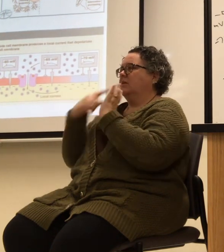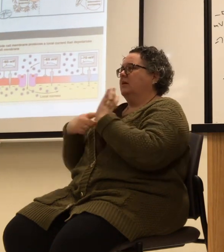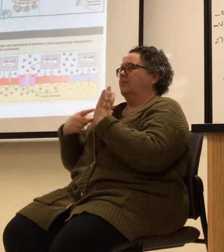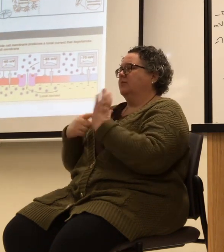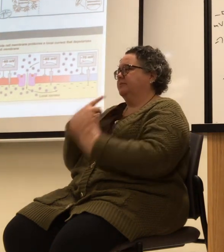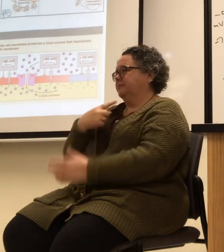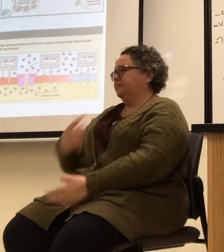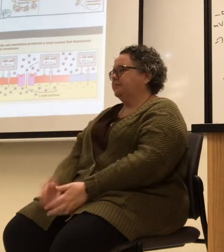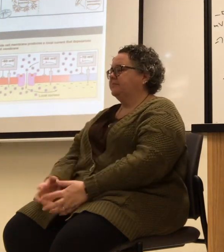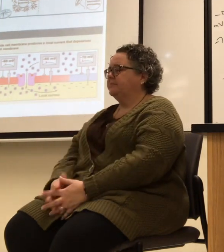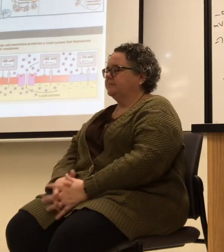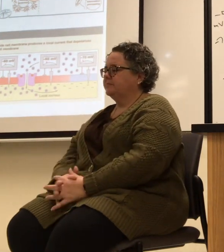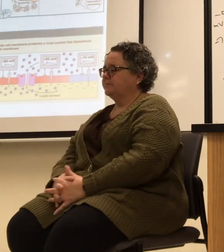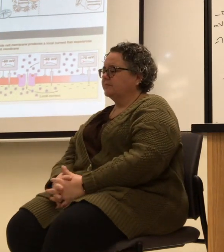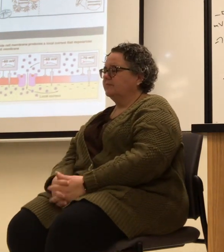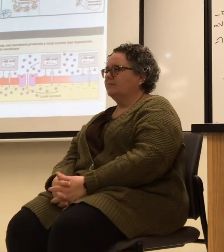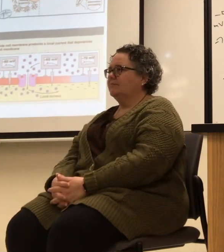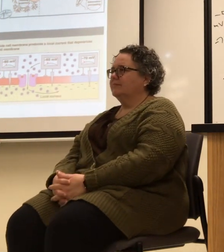this way.